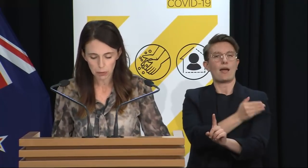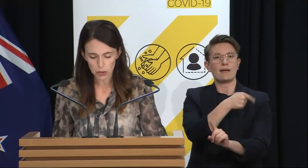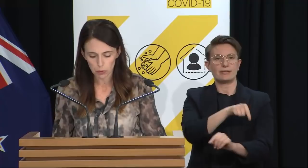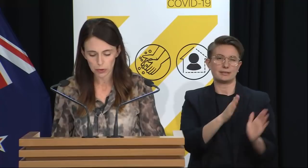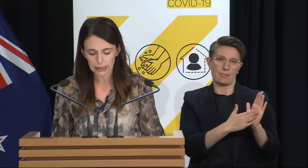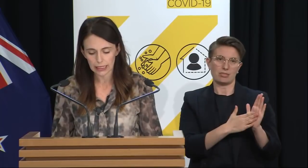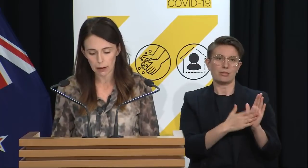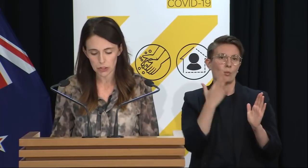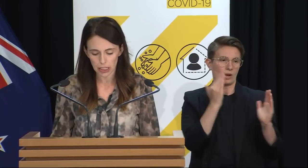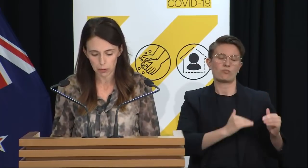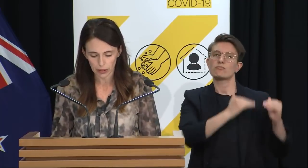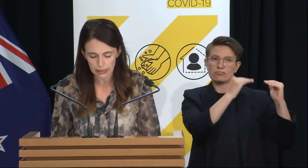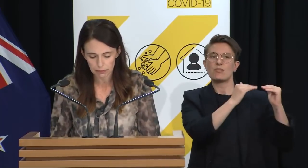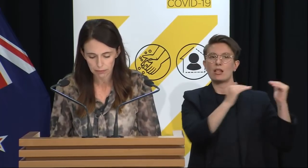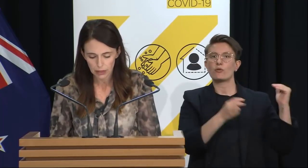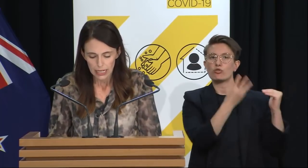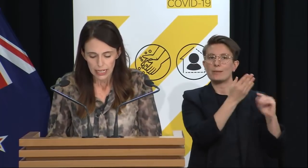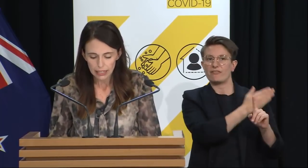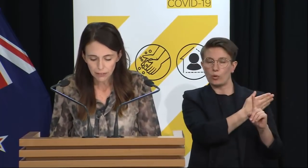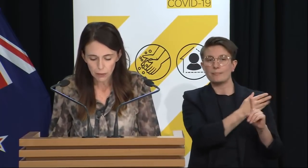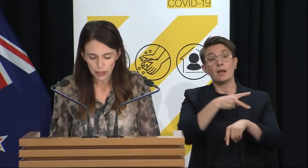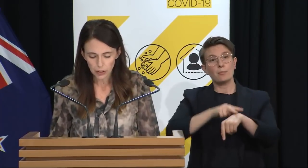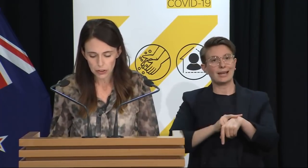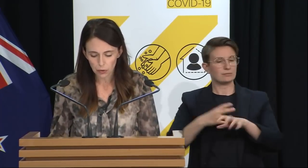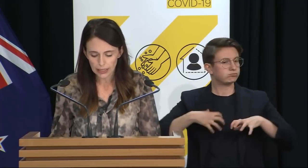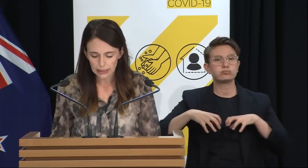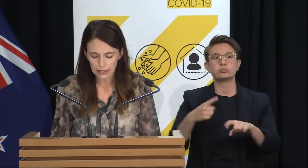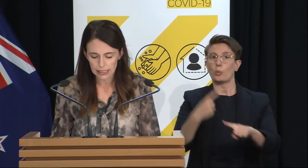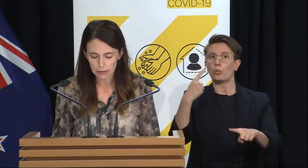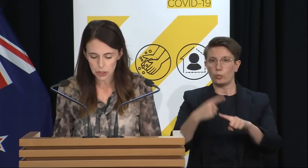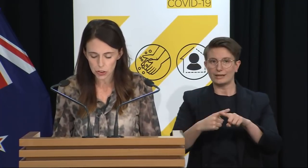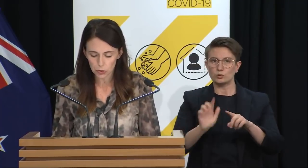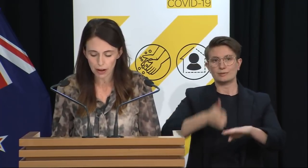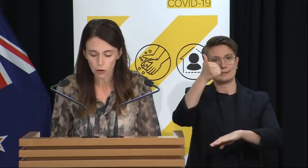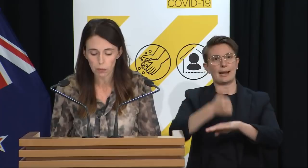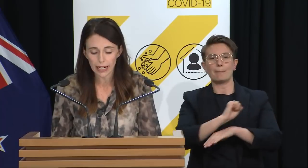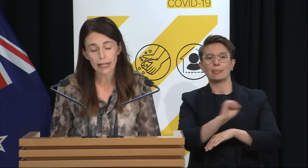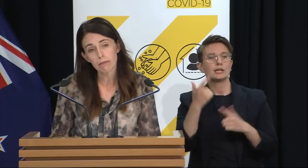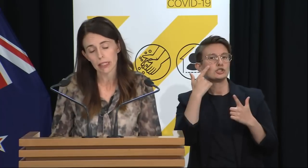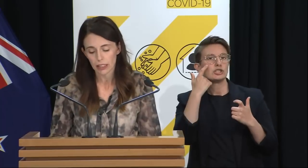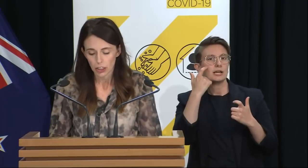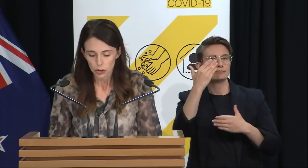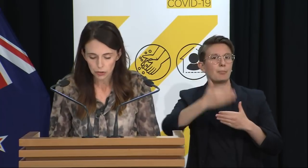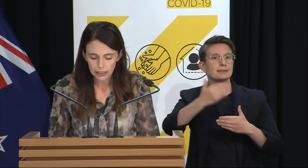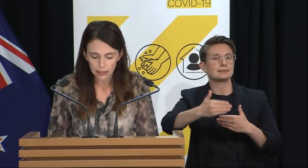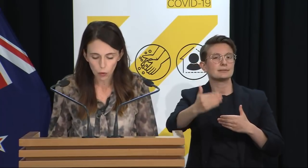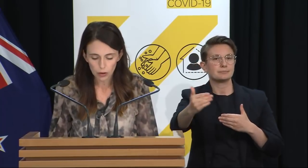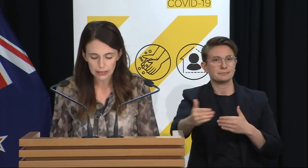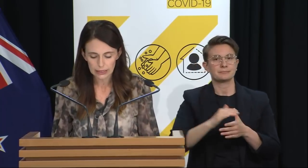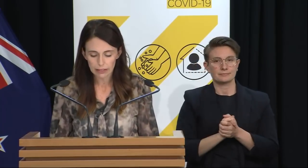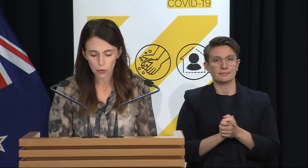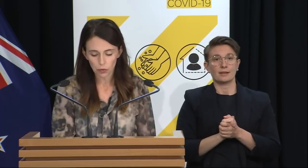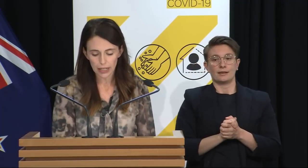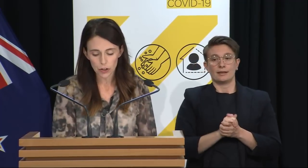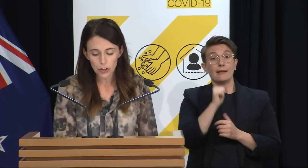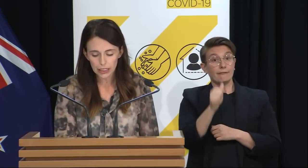fast as possible to set up checkpoints. Everyone who is granted an exemption to travel by MB during the